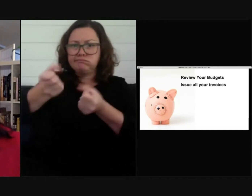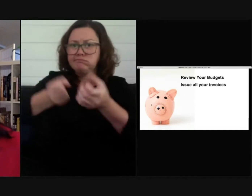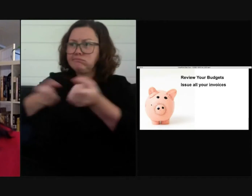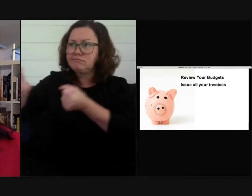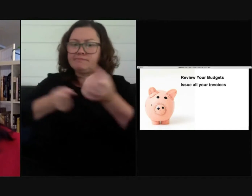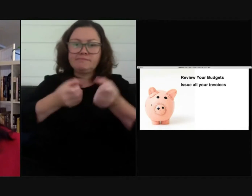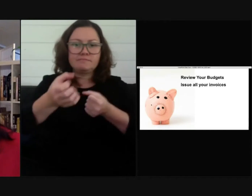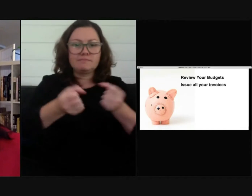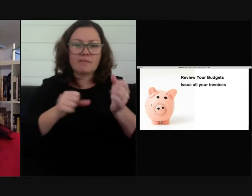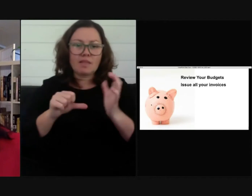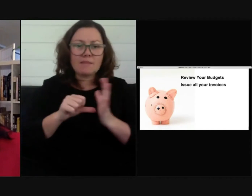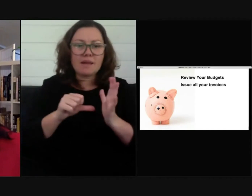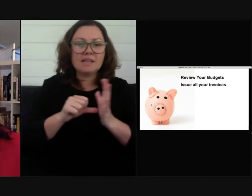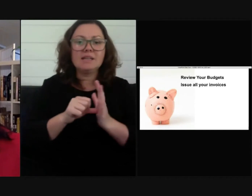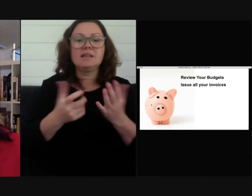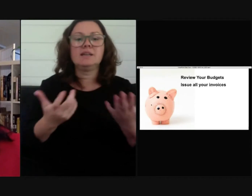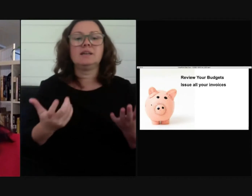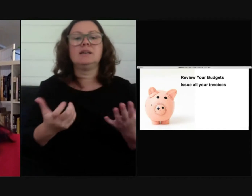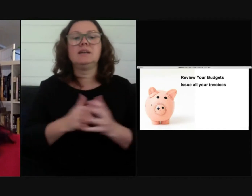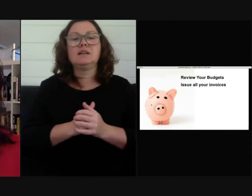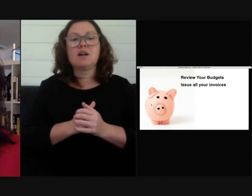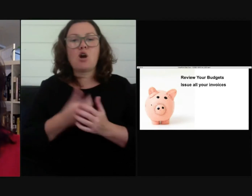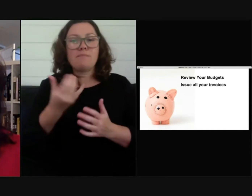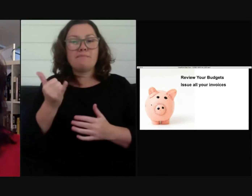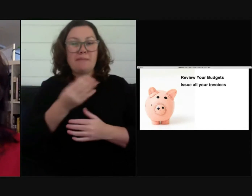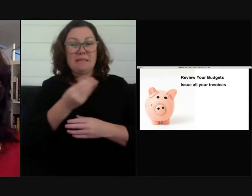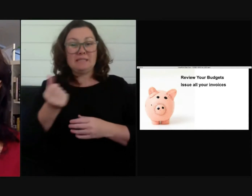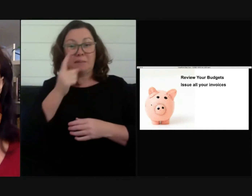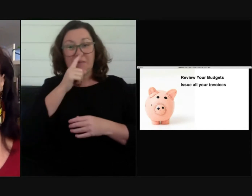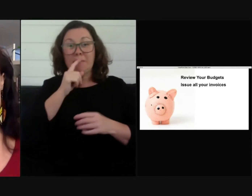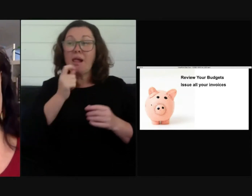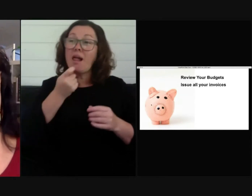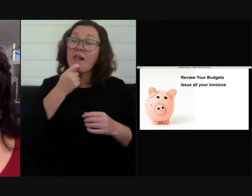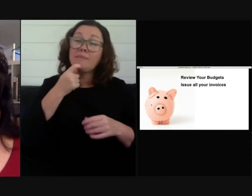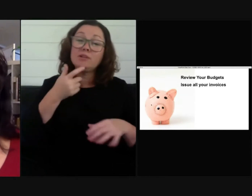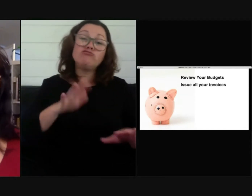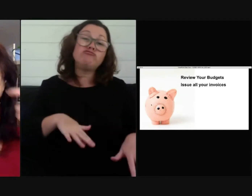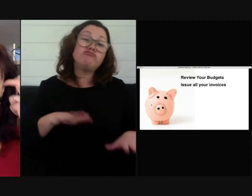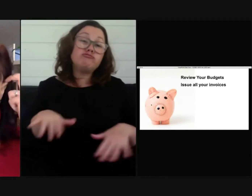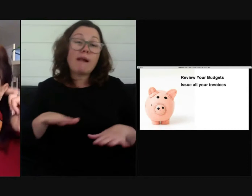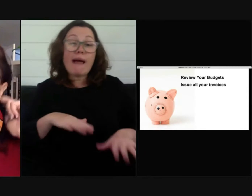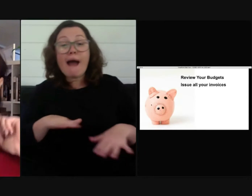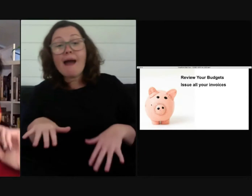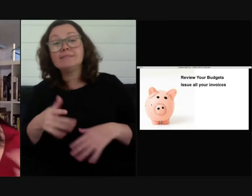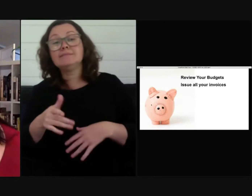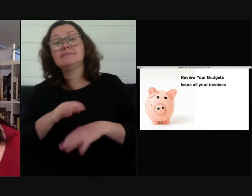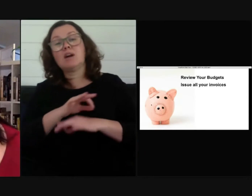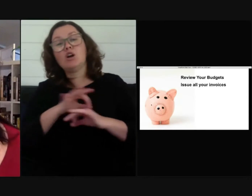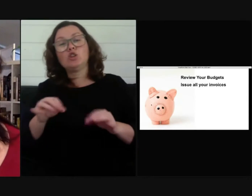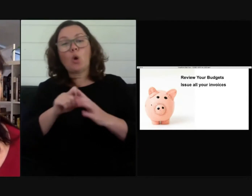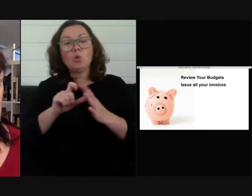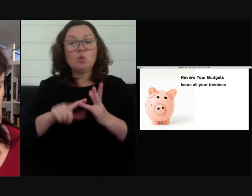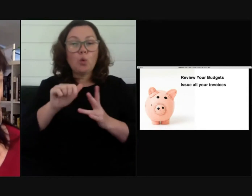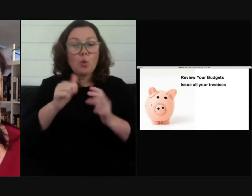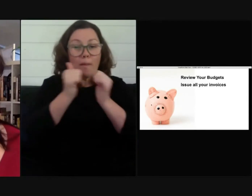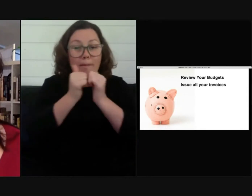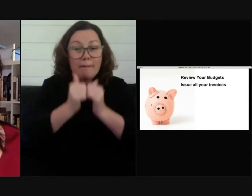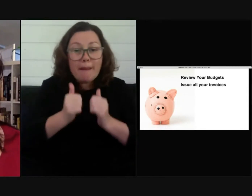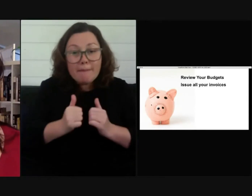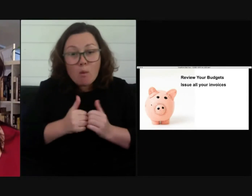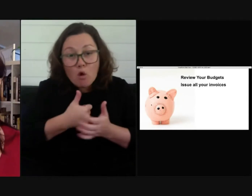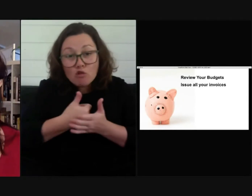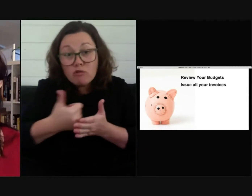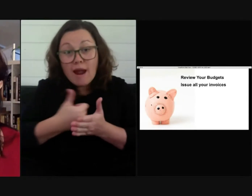bit relaxed in your financial housekeeping, it's possible you haven't issued all of your invoices. So make sure that you do,